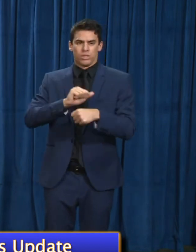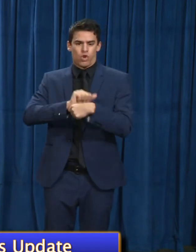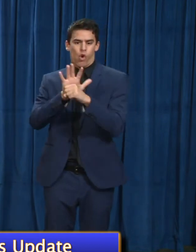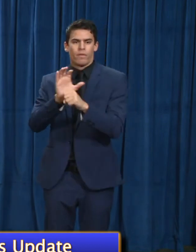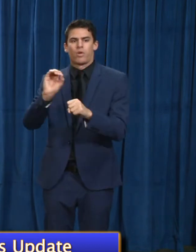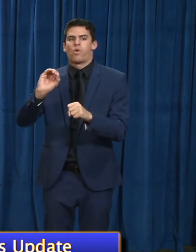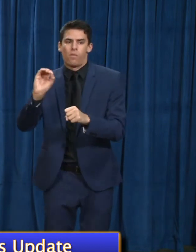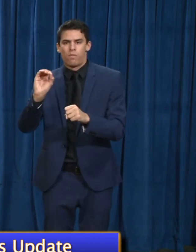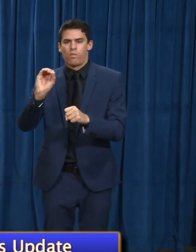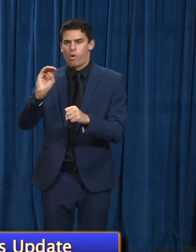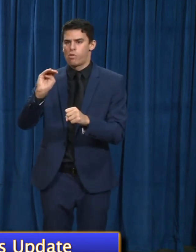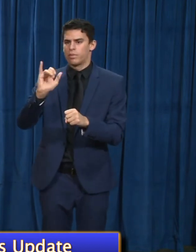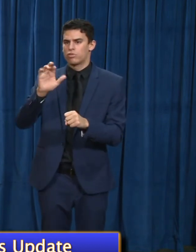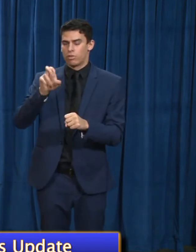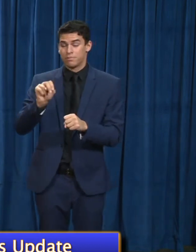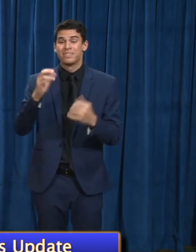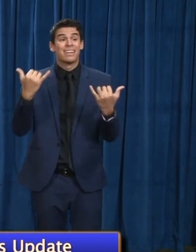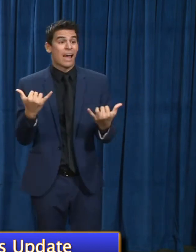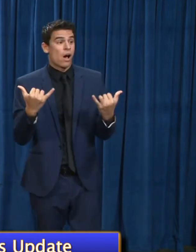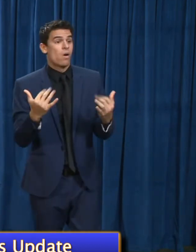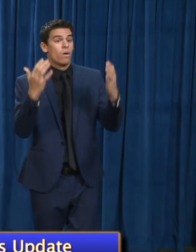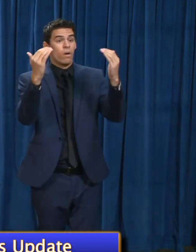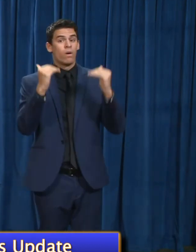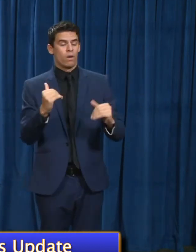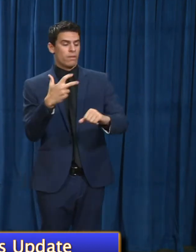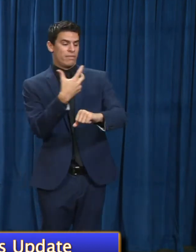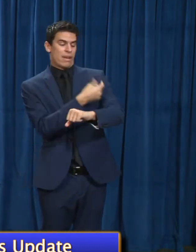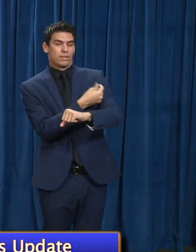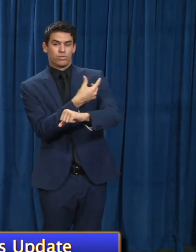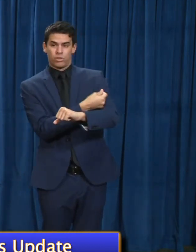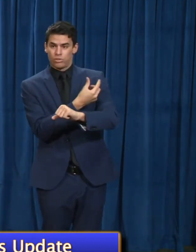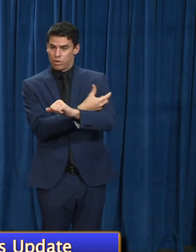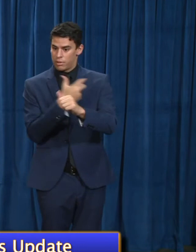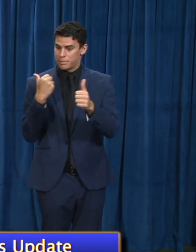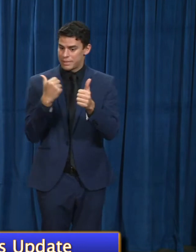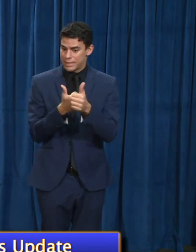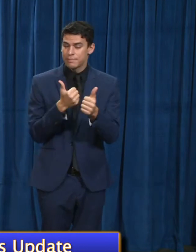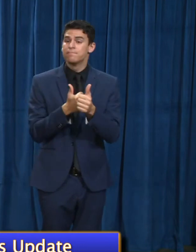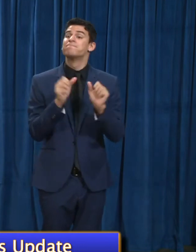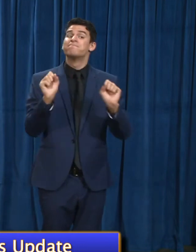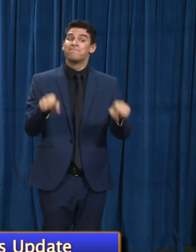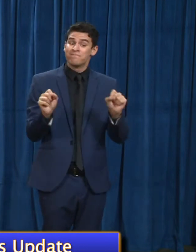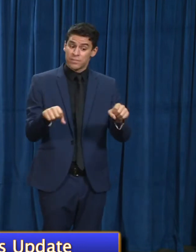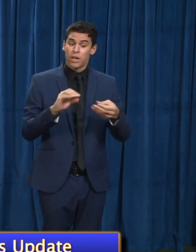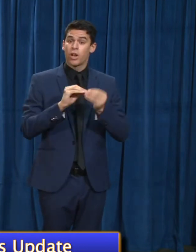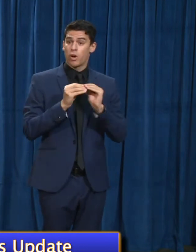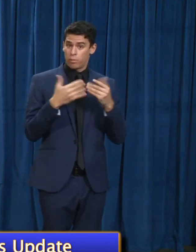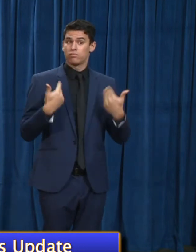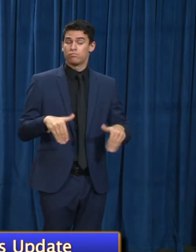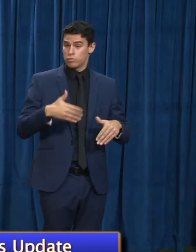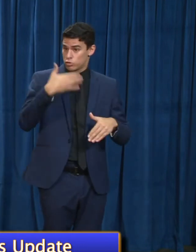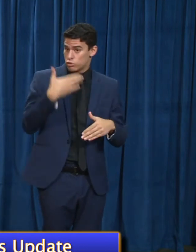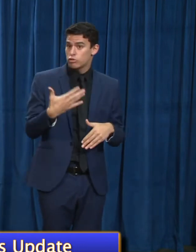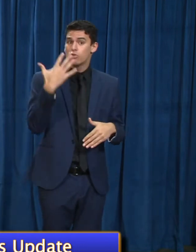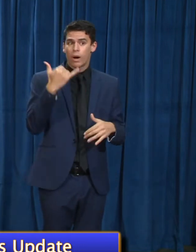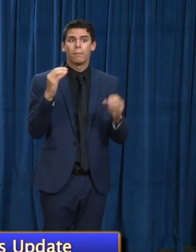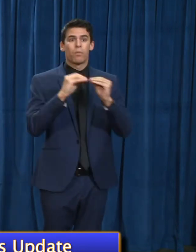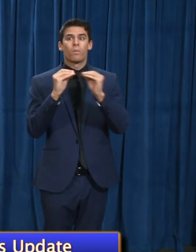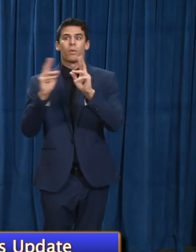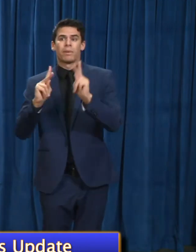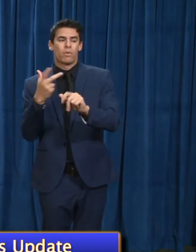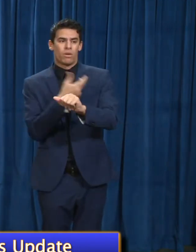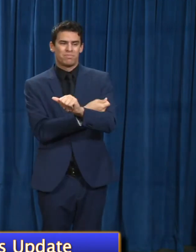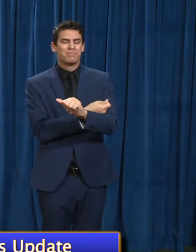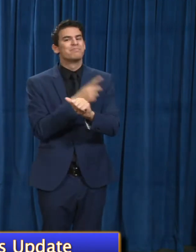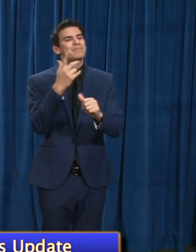For the vaccination update, and this is first dose, although those numbers are good, remember that we need people to get